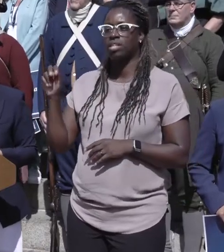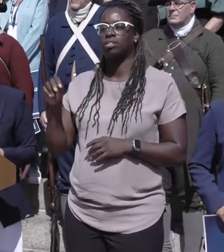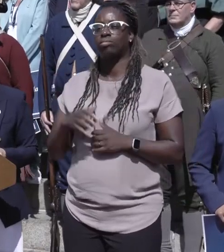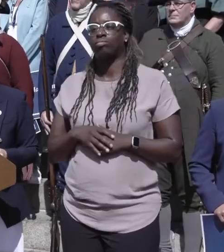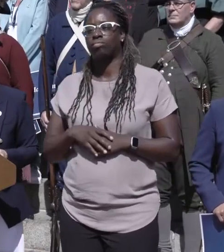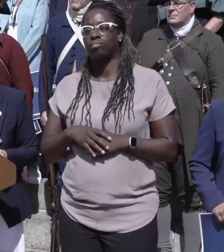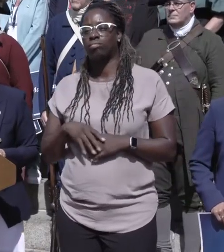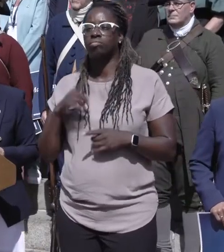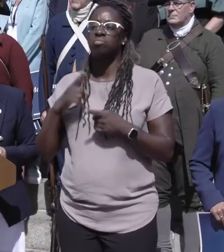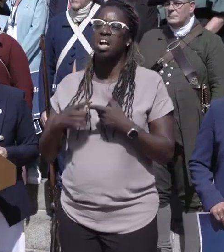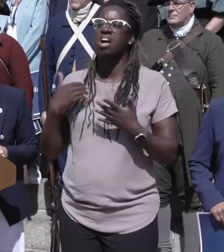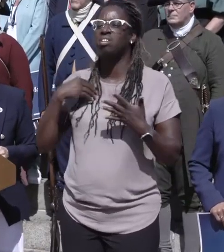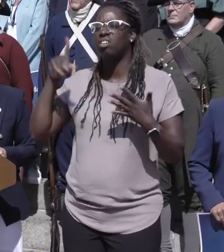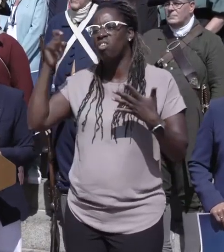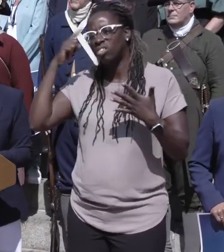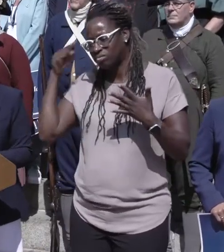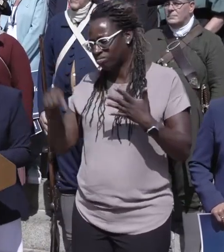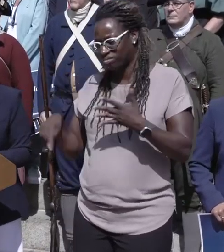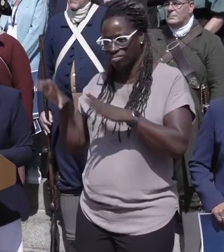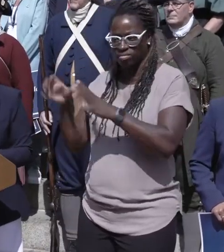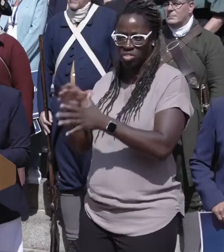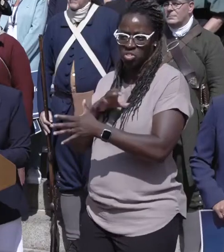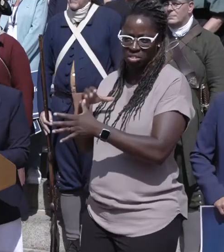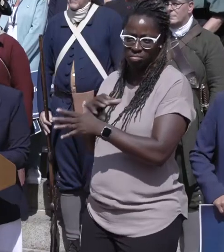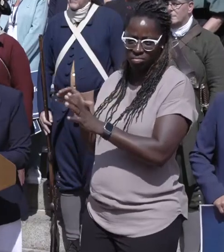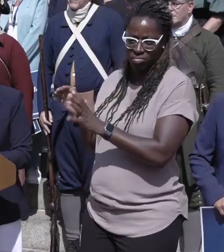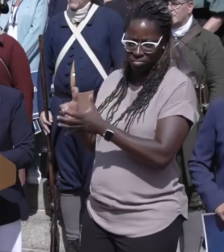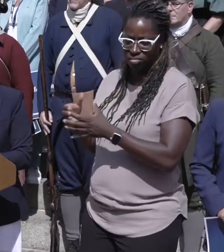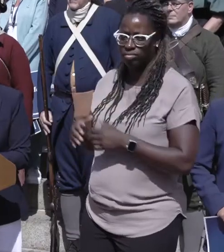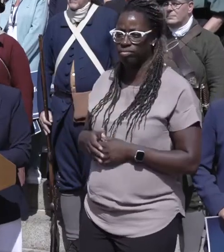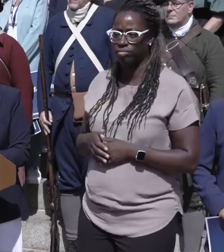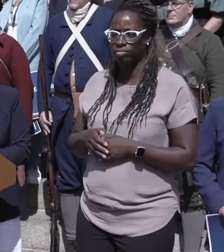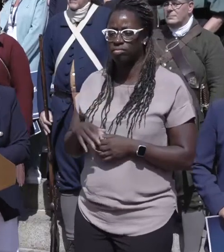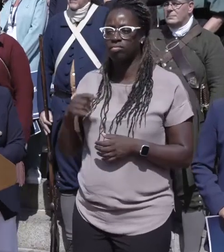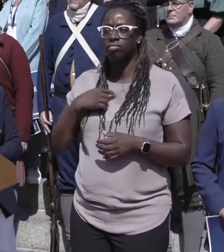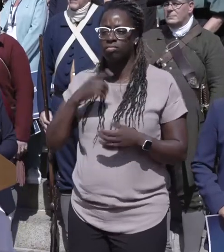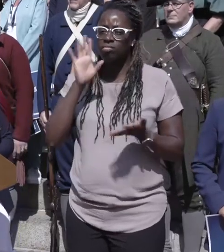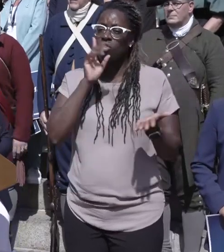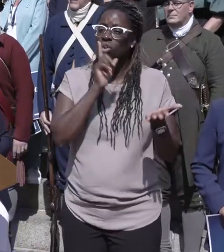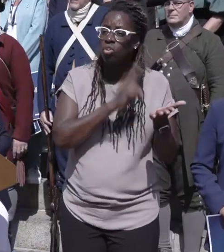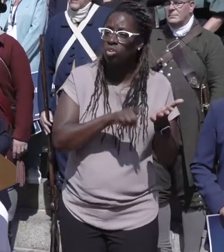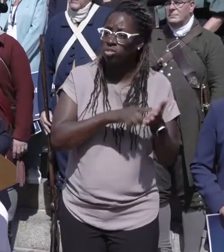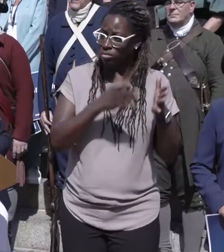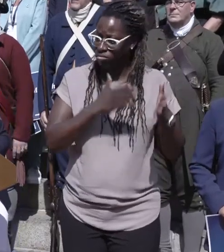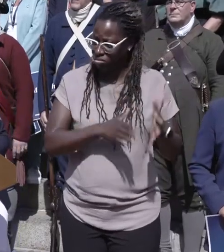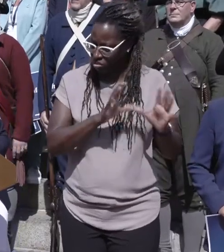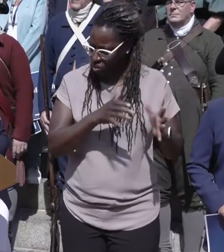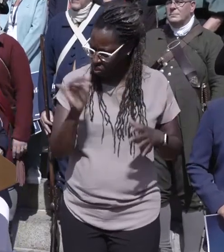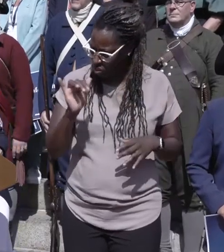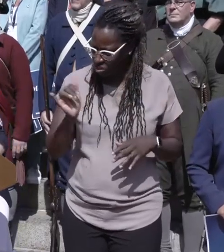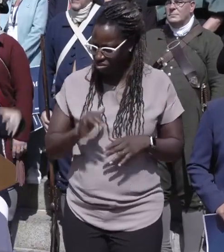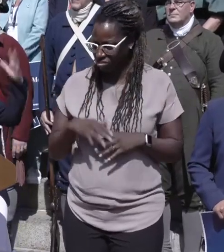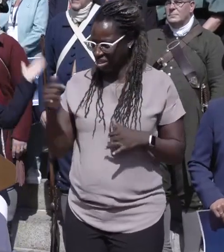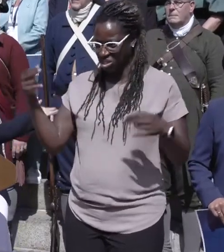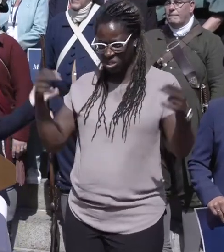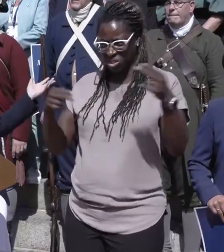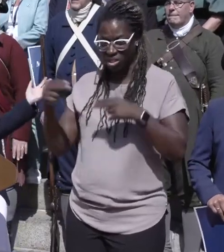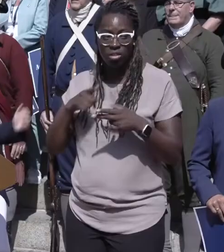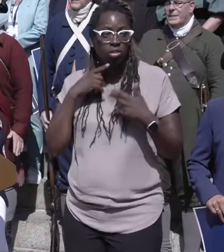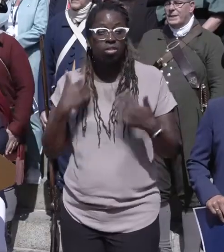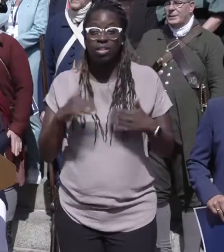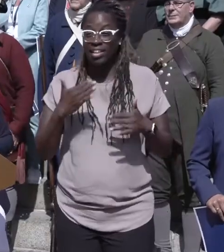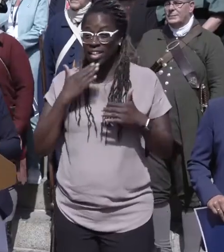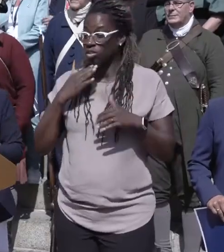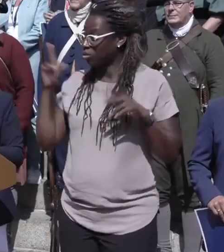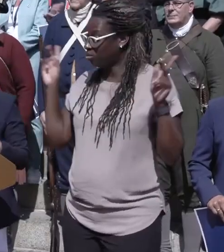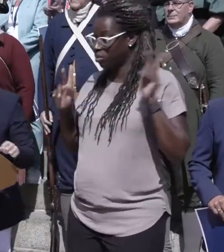Marilyn Devaney with us and Auditor Diana DiZoglio. So thank you to our friends in the legislature for all that you